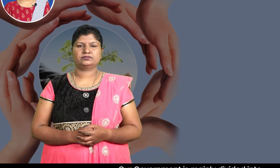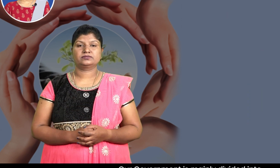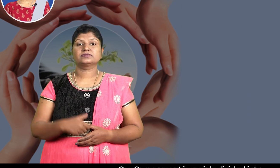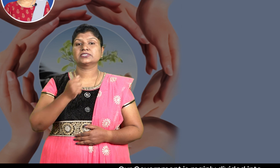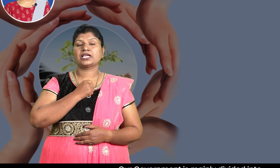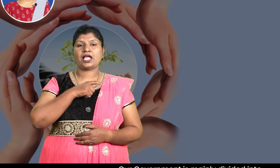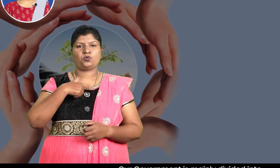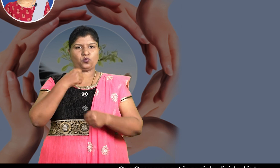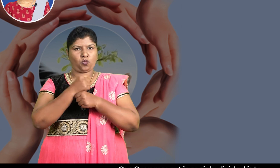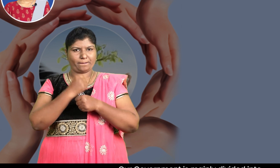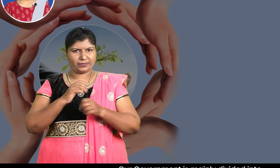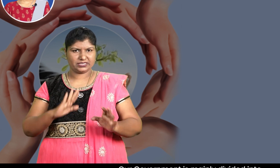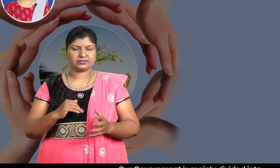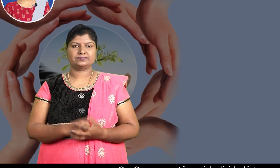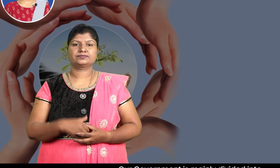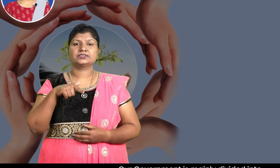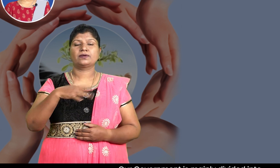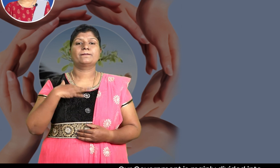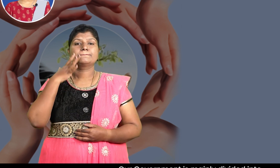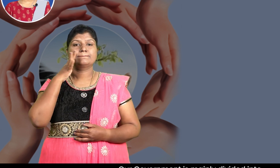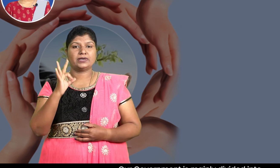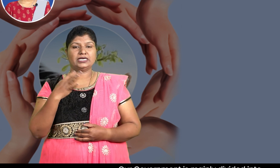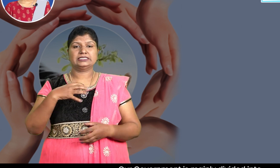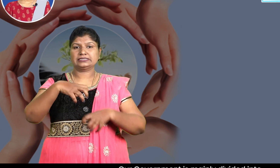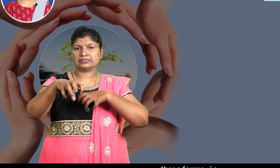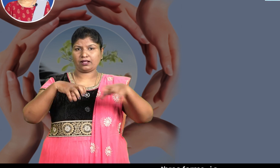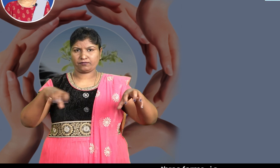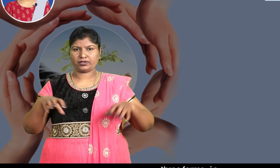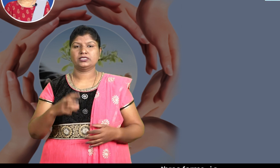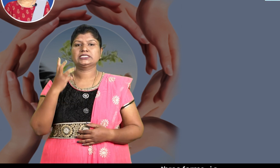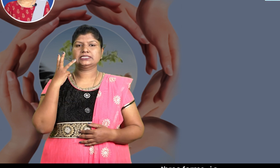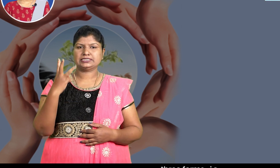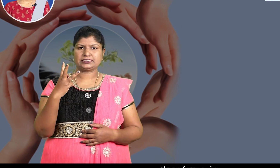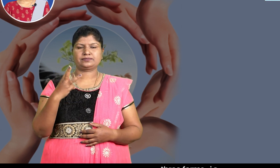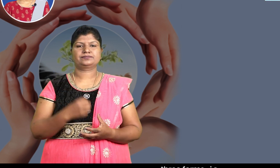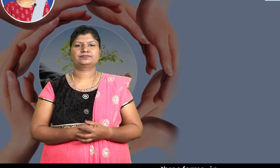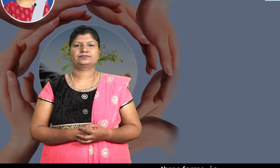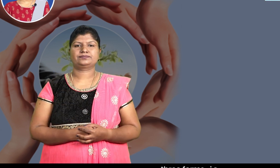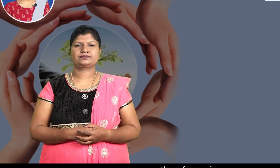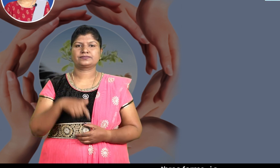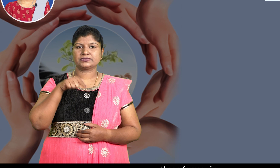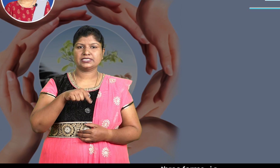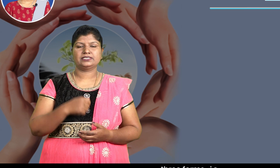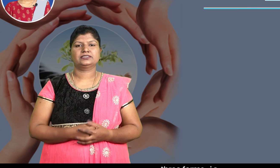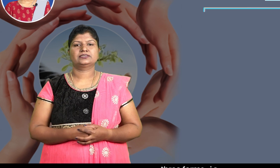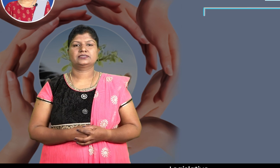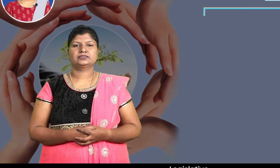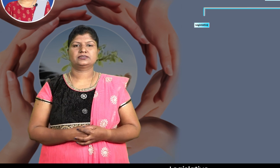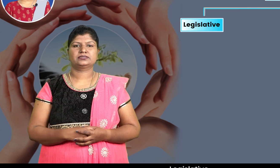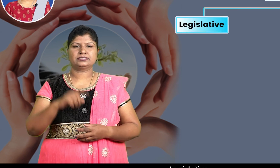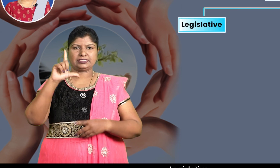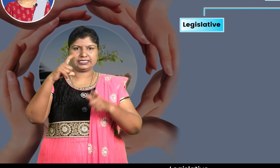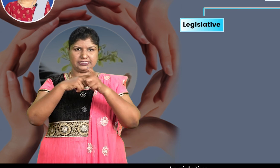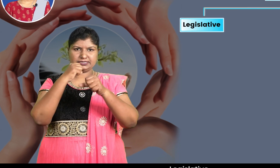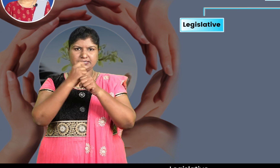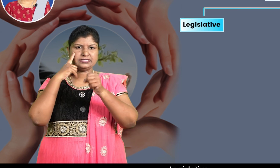Our government is mainly divided into three forms, that is,